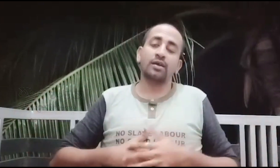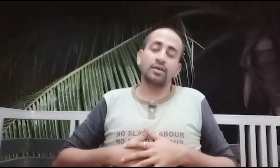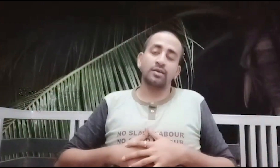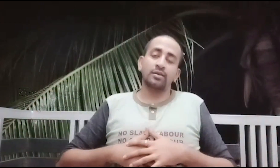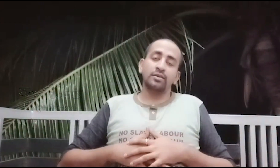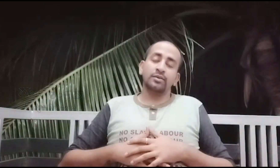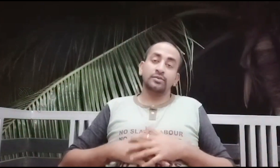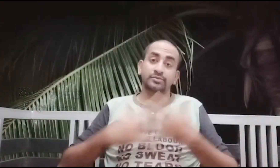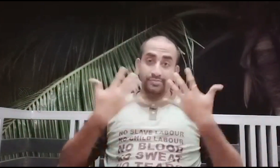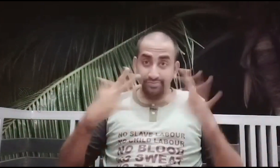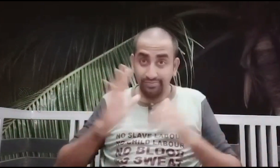He ate it all up.